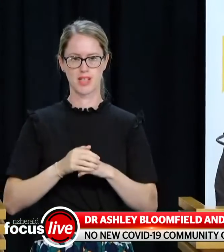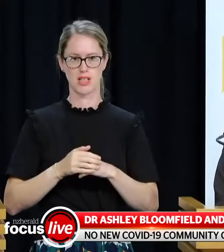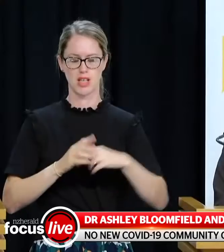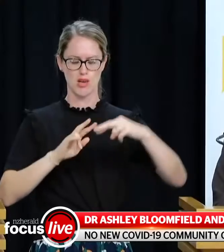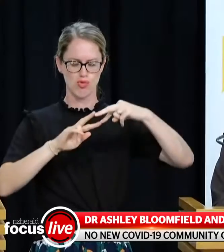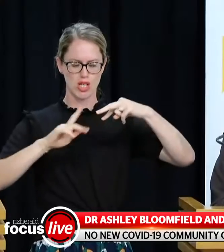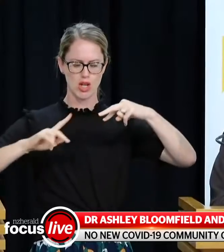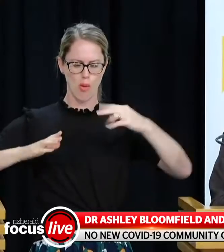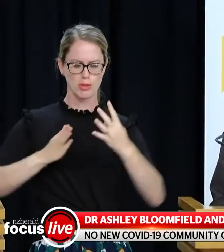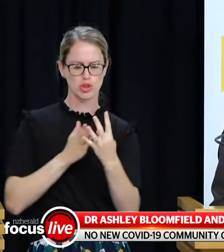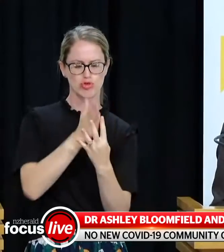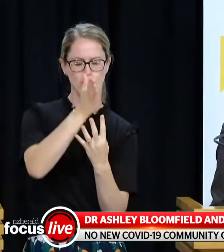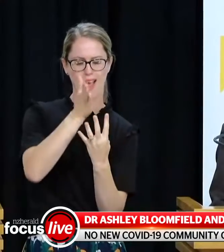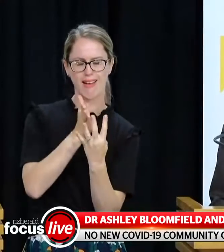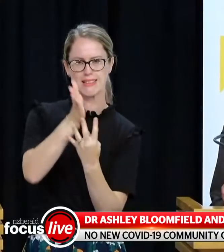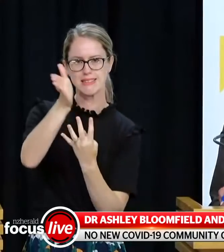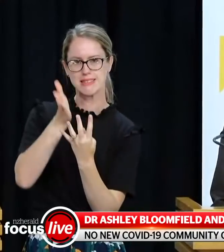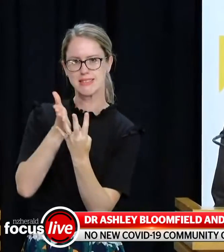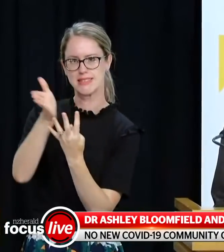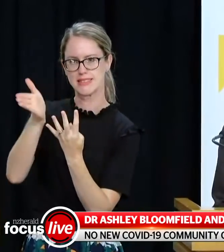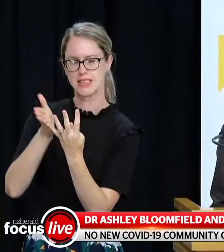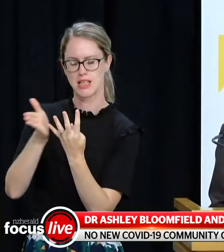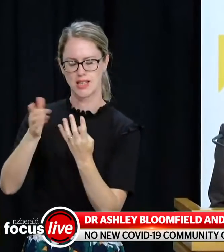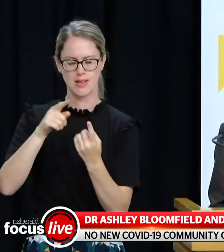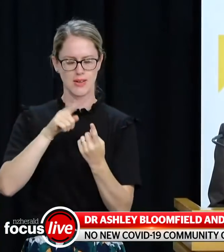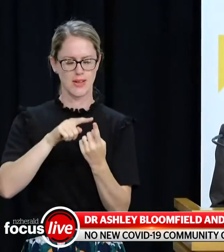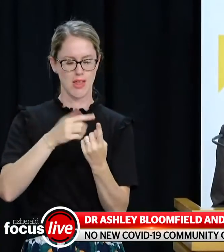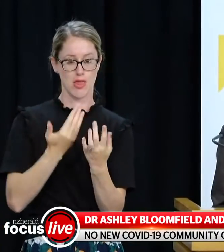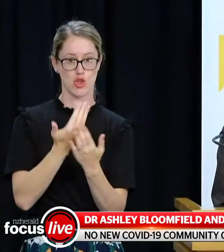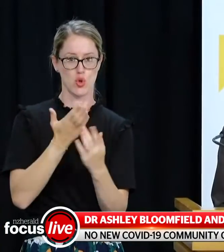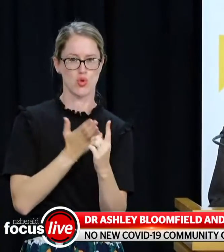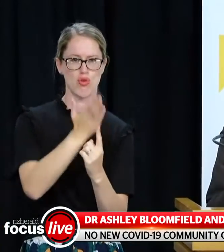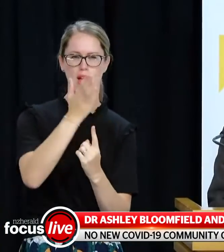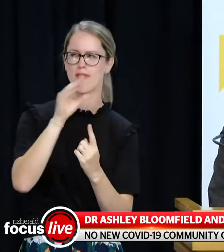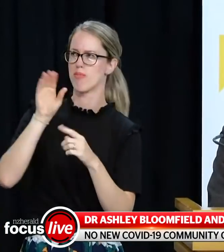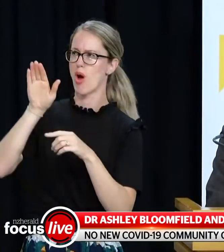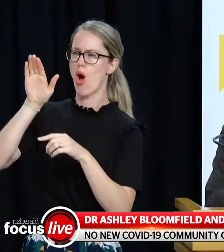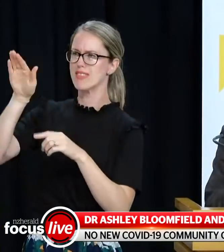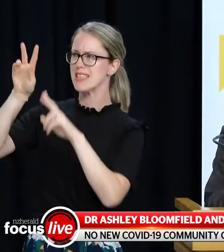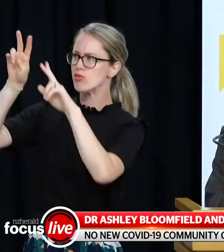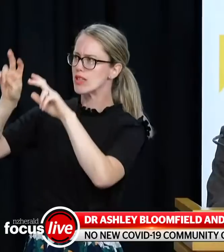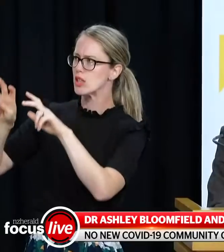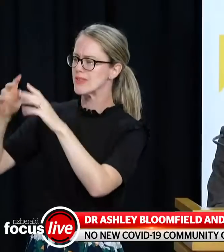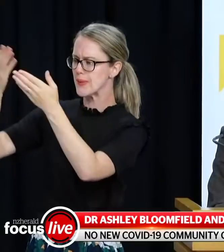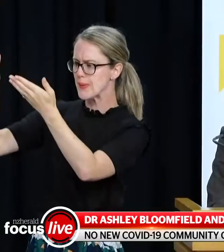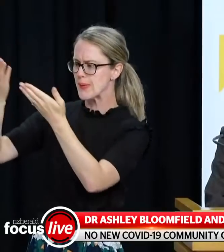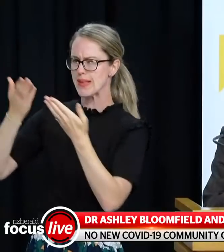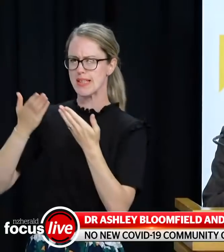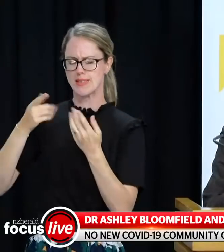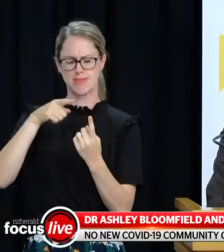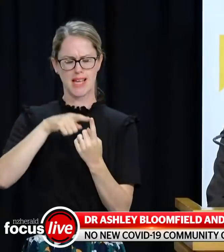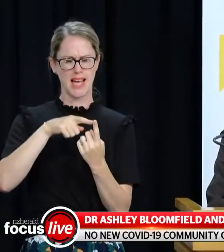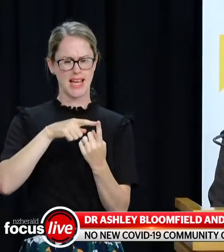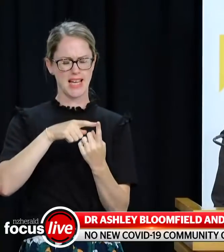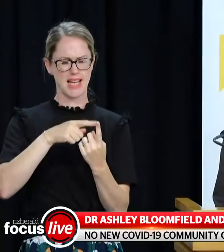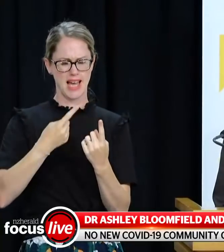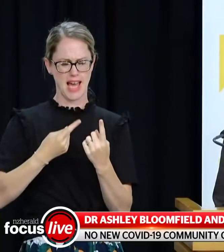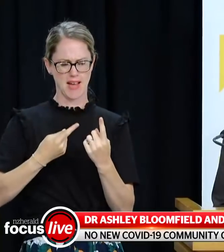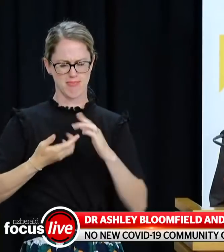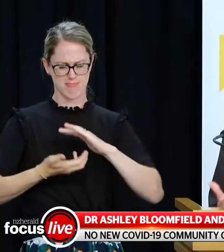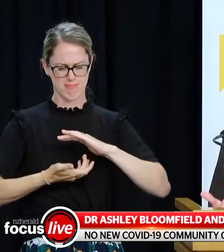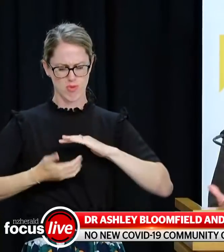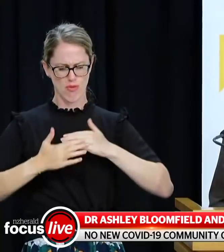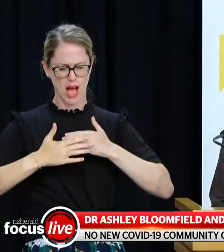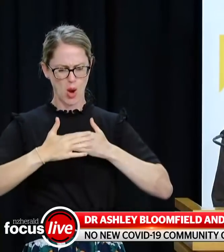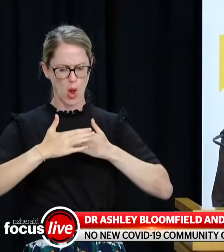We're actively monitoring the emerging evidence about these new variants from overseas, including around infectiousness, incubation